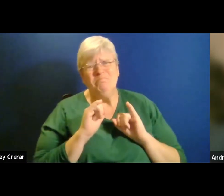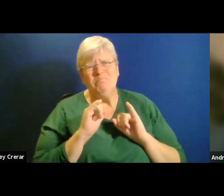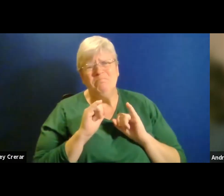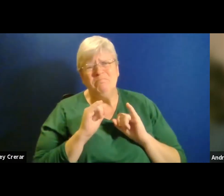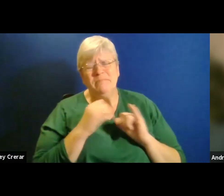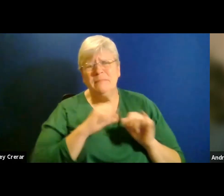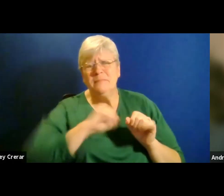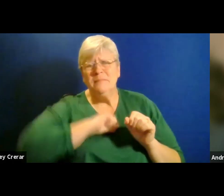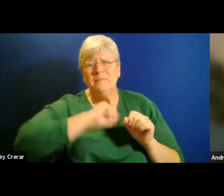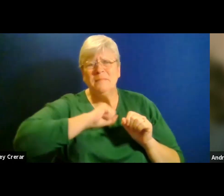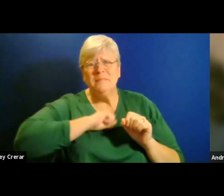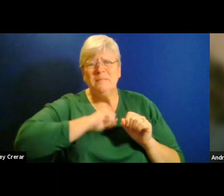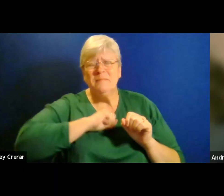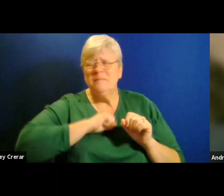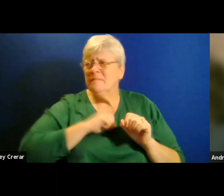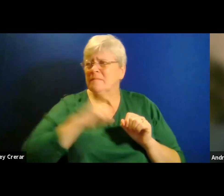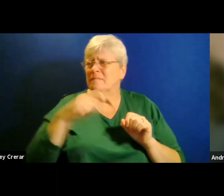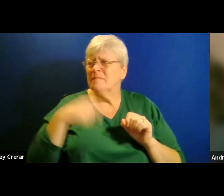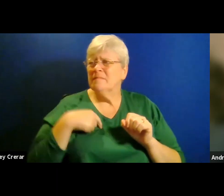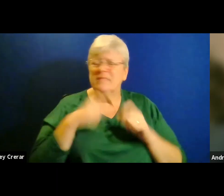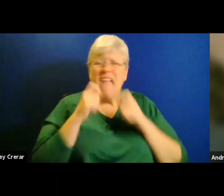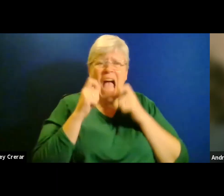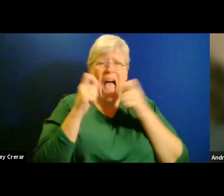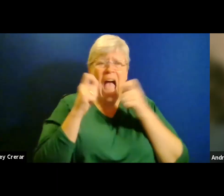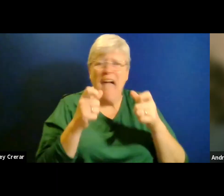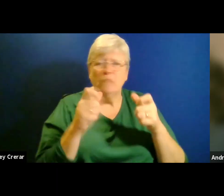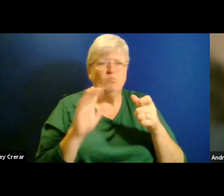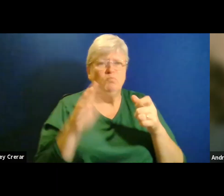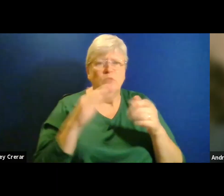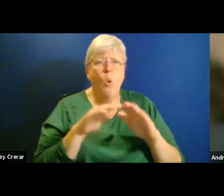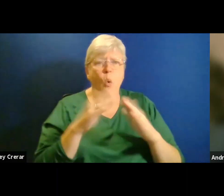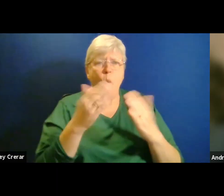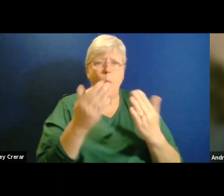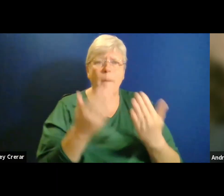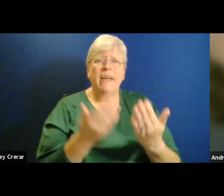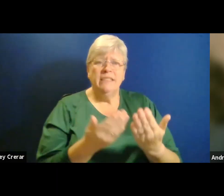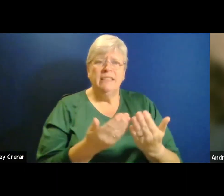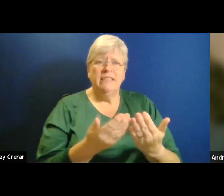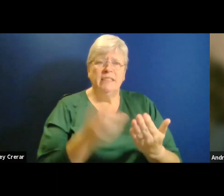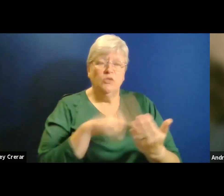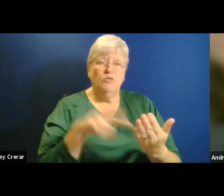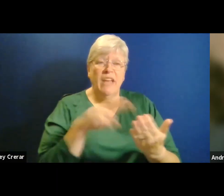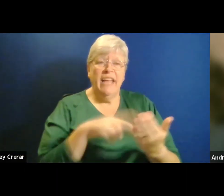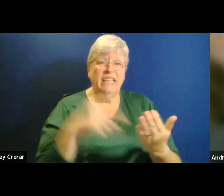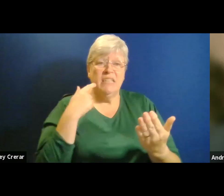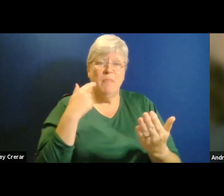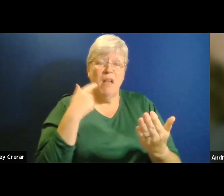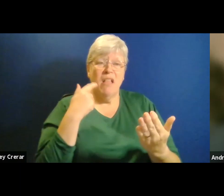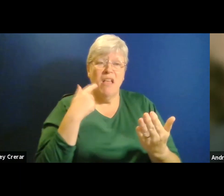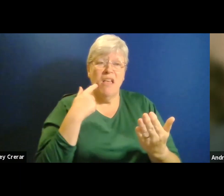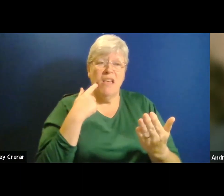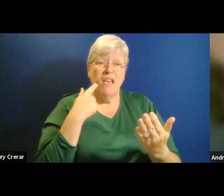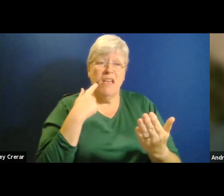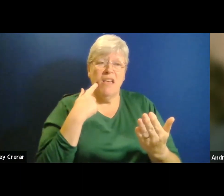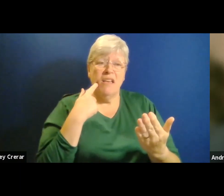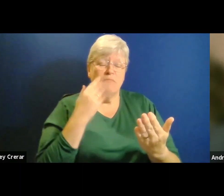throat, as if she was to project aloud the contents, she opened the card. It read simply, "Dziękuję."